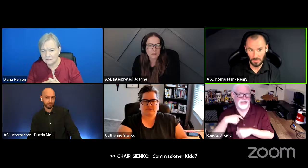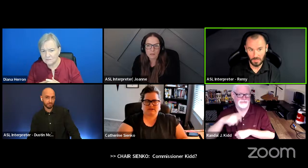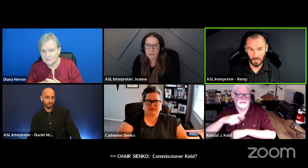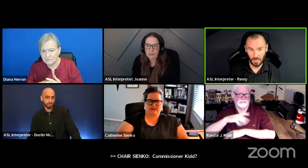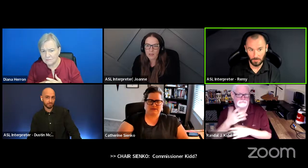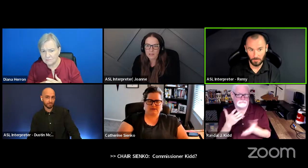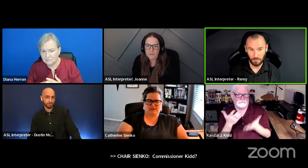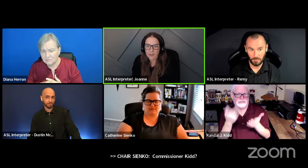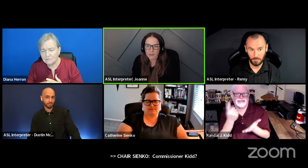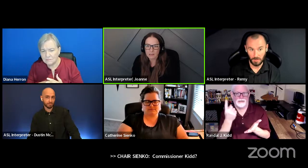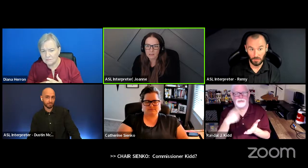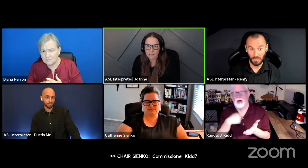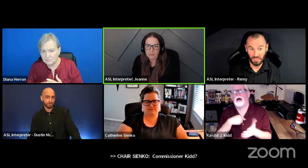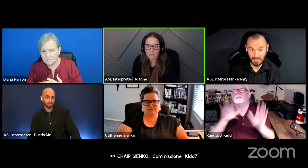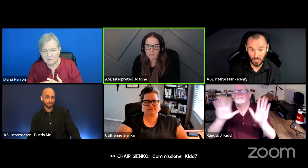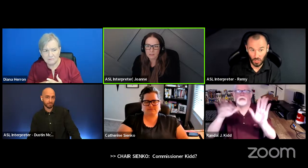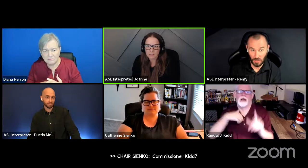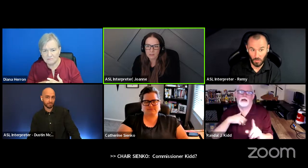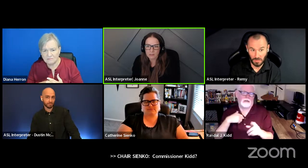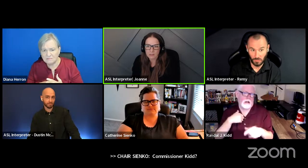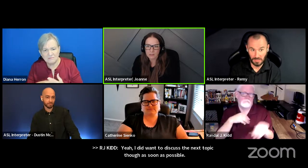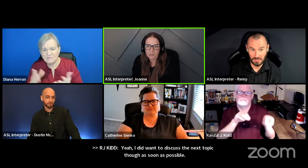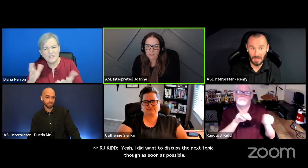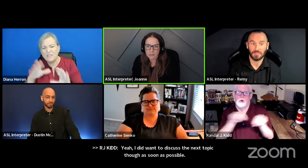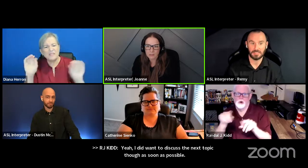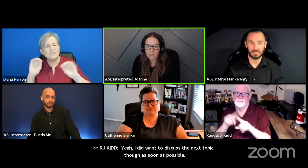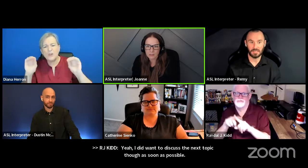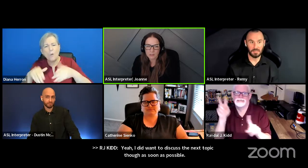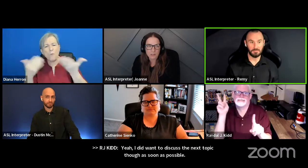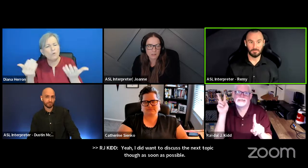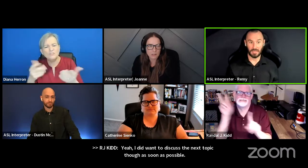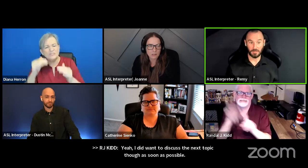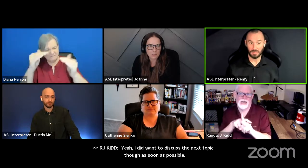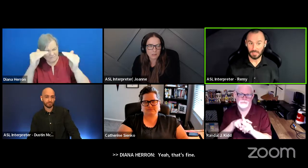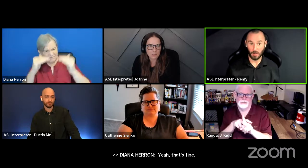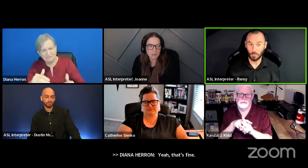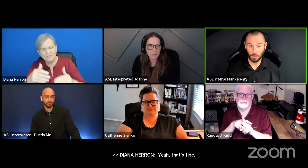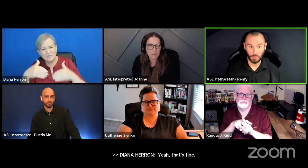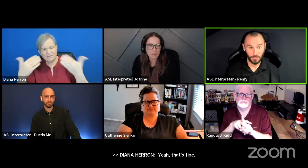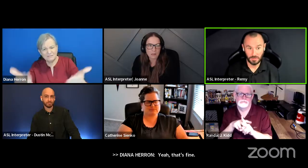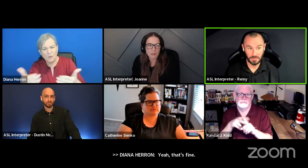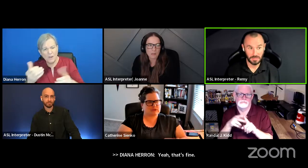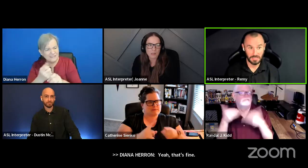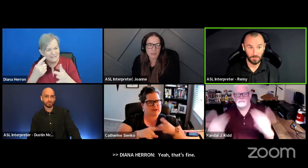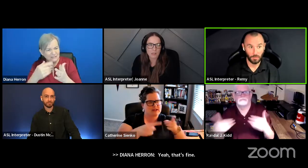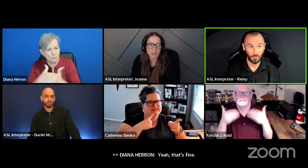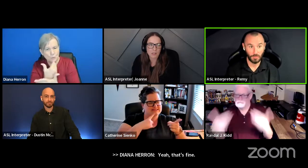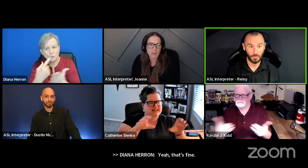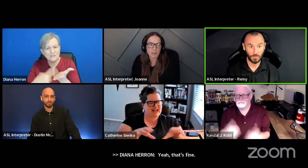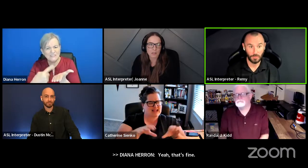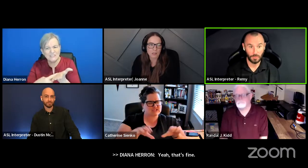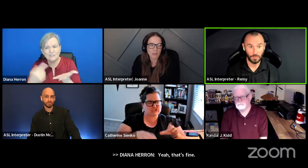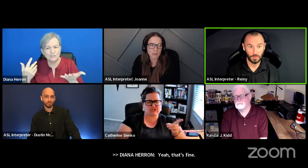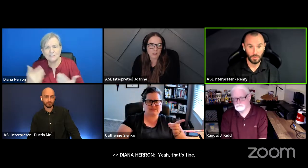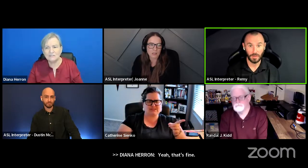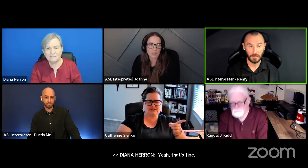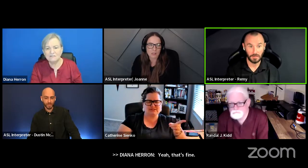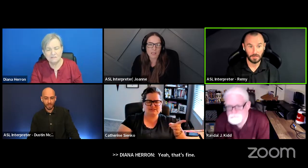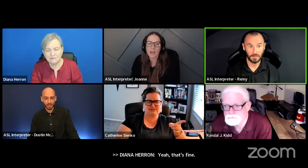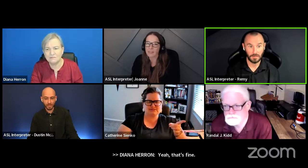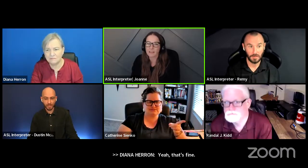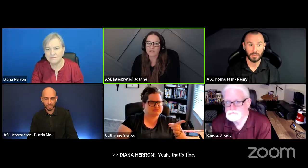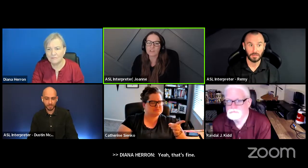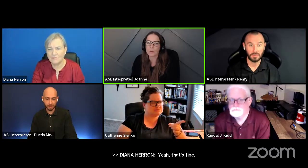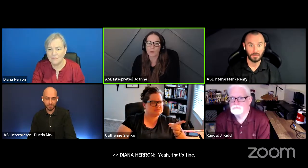possible. No, that's fine. But for this current one, if we could, how about this? Can I do this? I'll move to table.